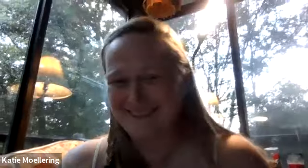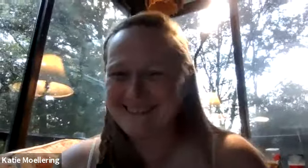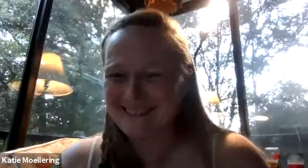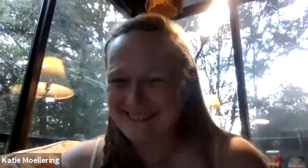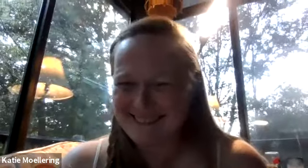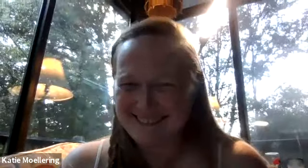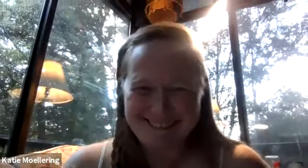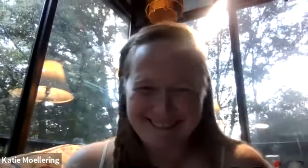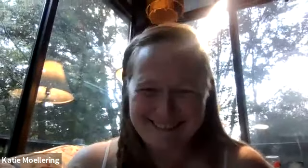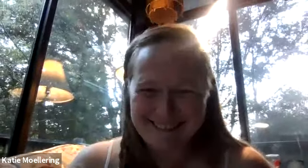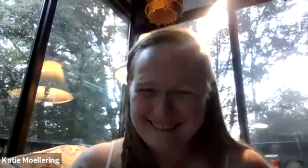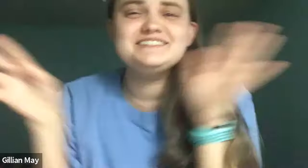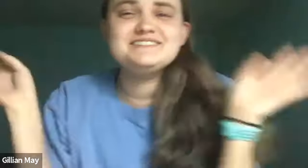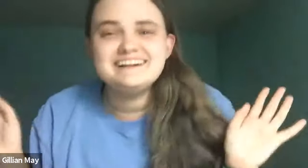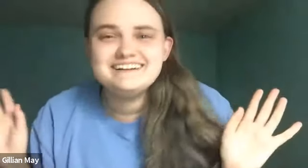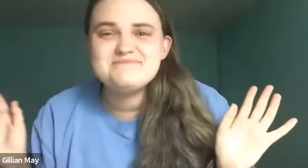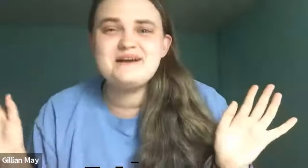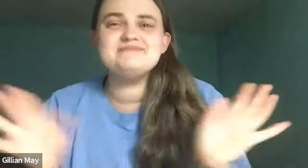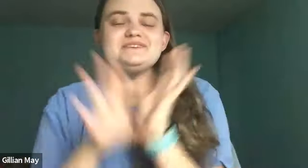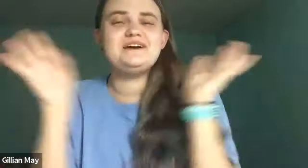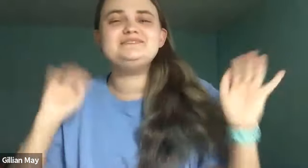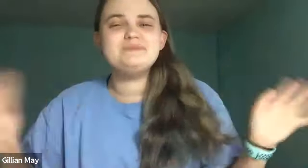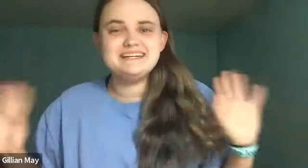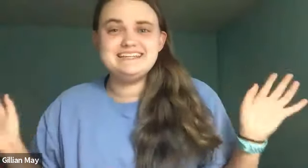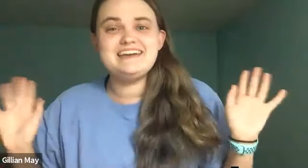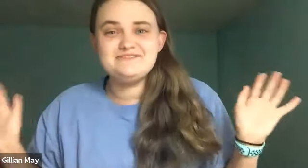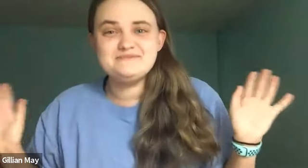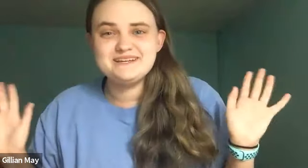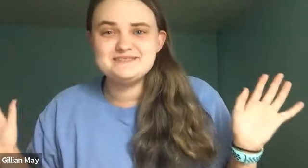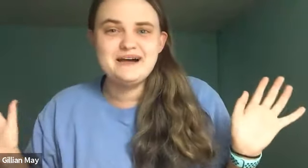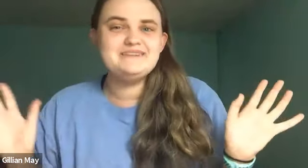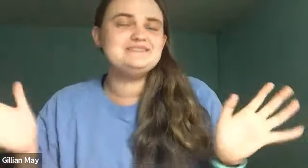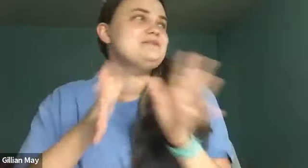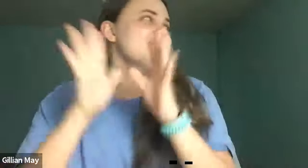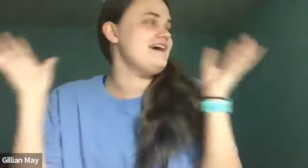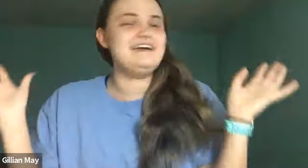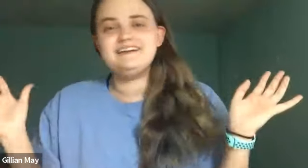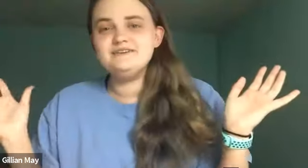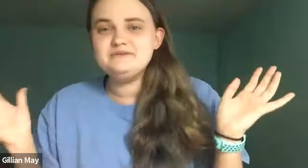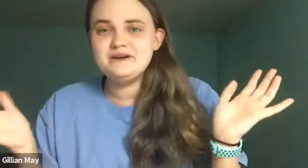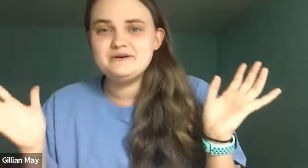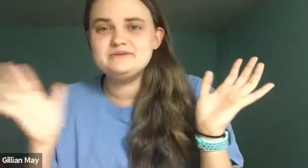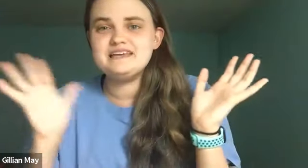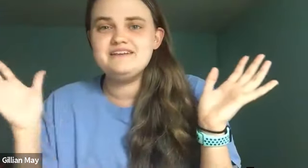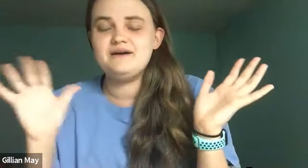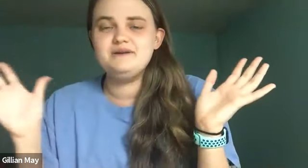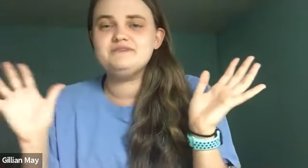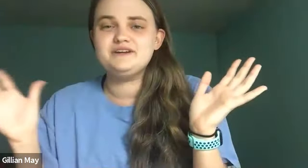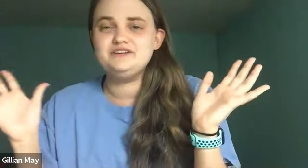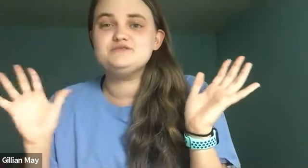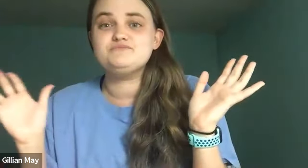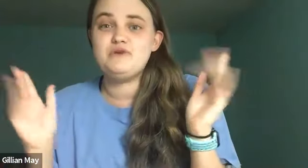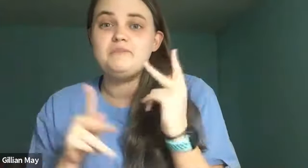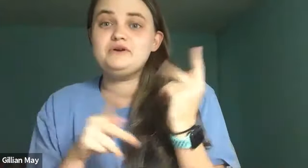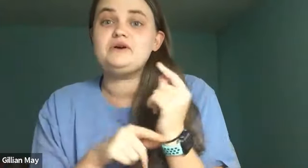It's because there's an internet problem. Sorry. Also, like, who knows if I'm even going to use proper